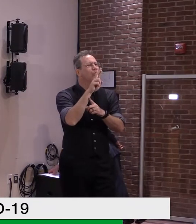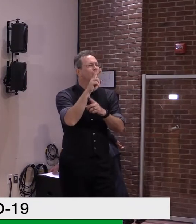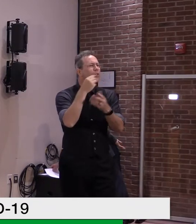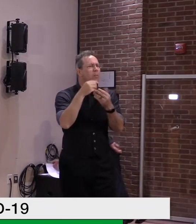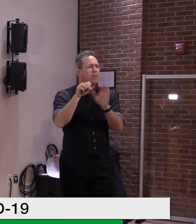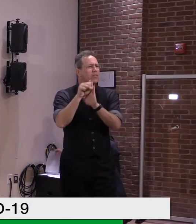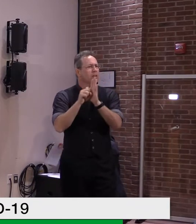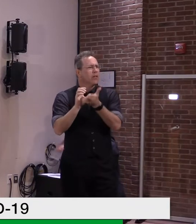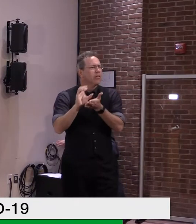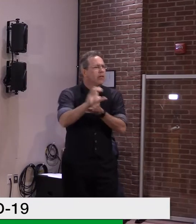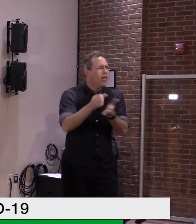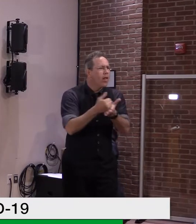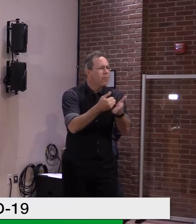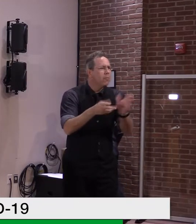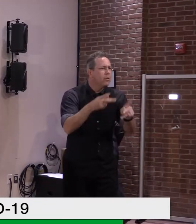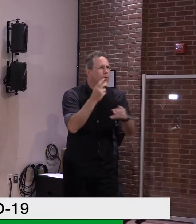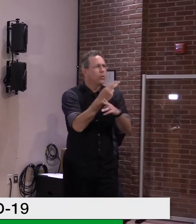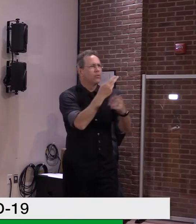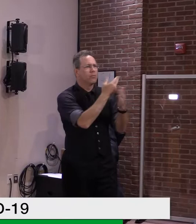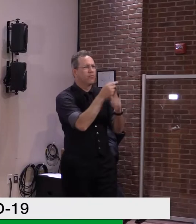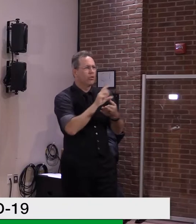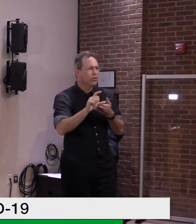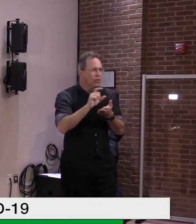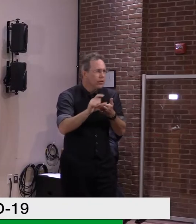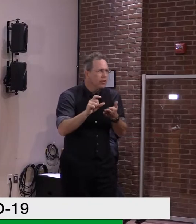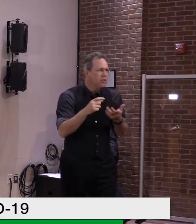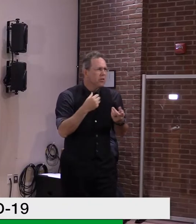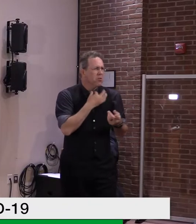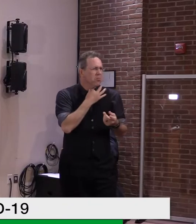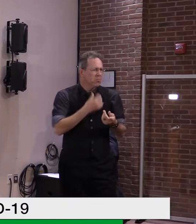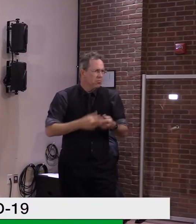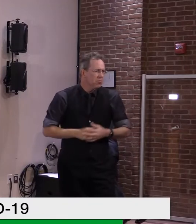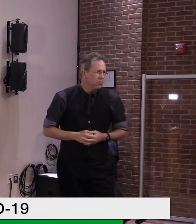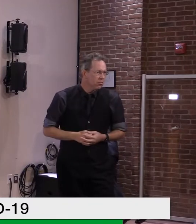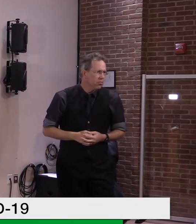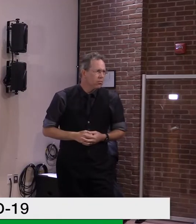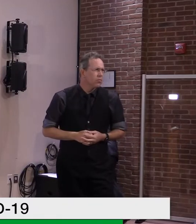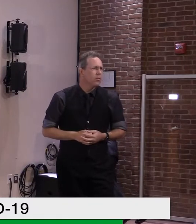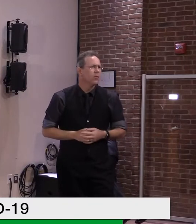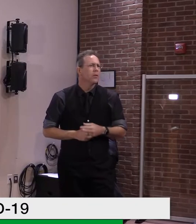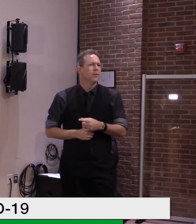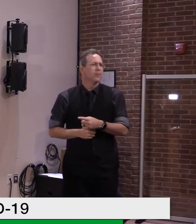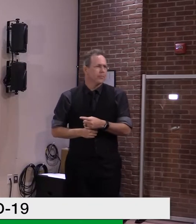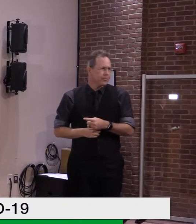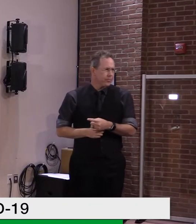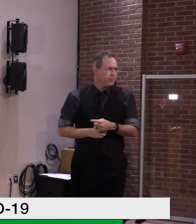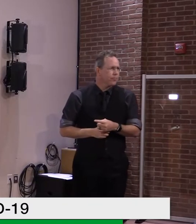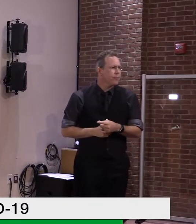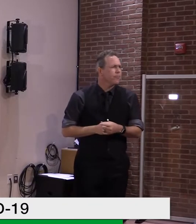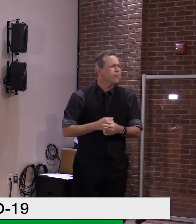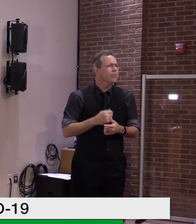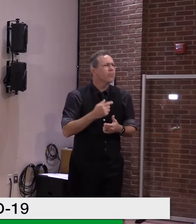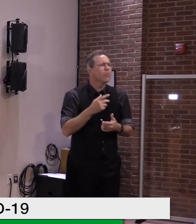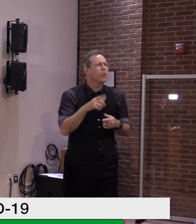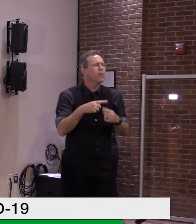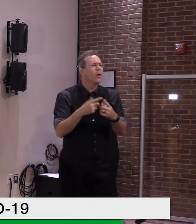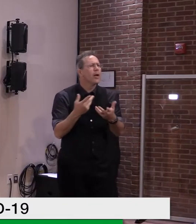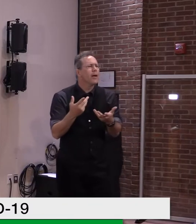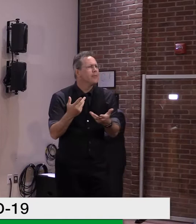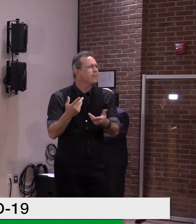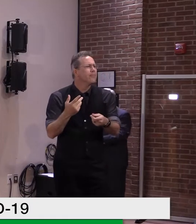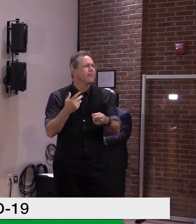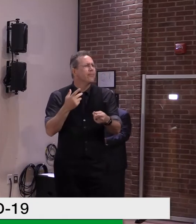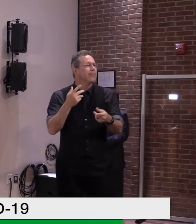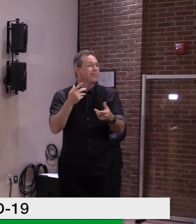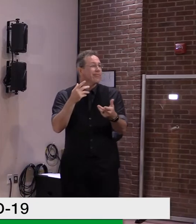this morning asks if you'd comment on the morality of what they described as throwing people out. And secondly, given